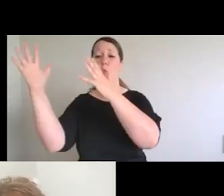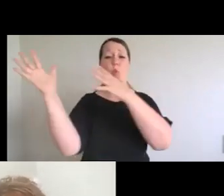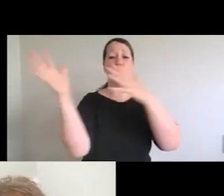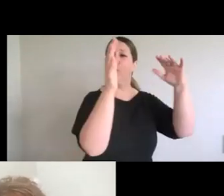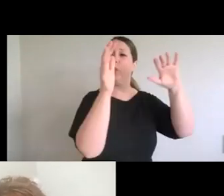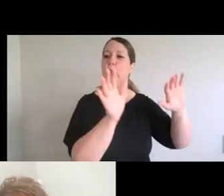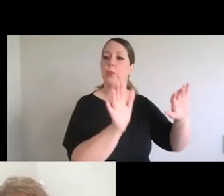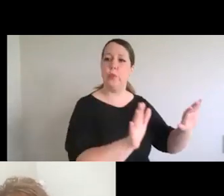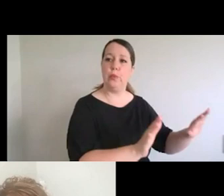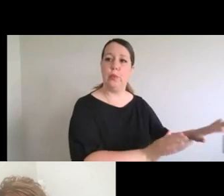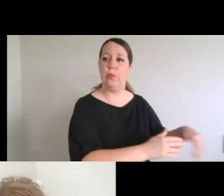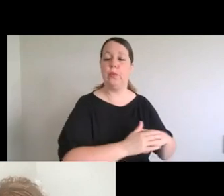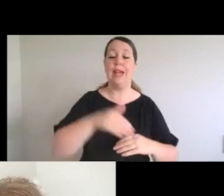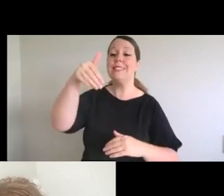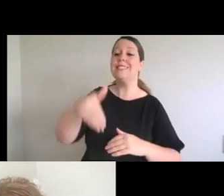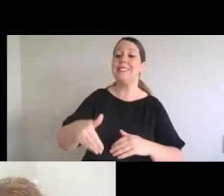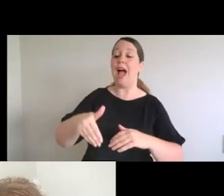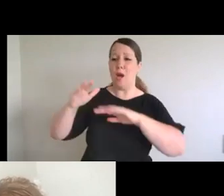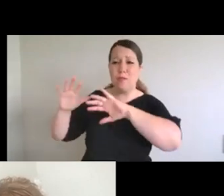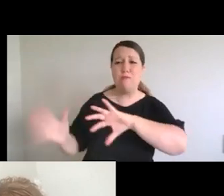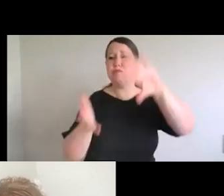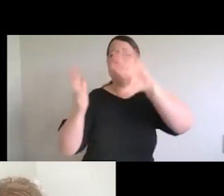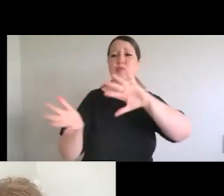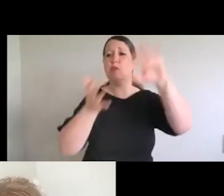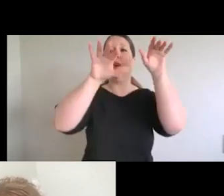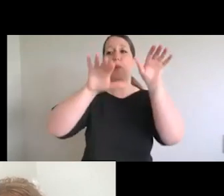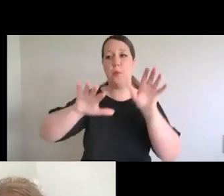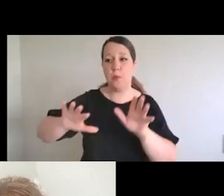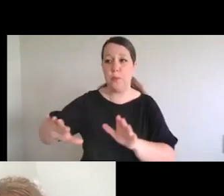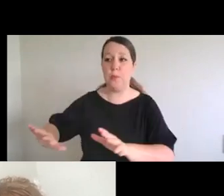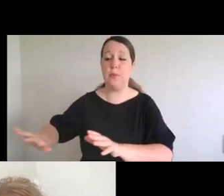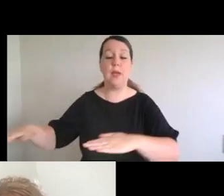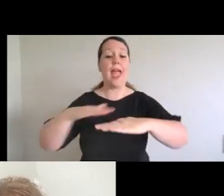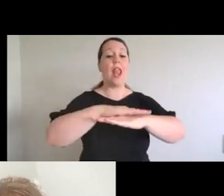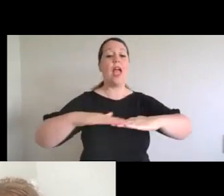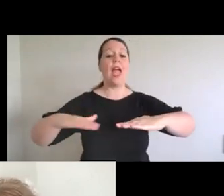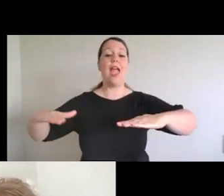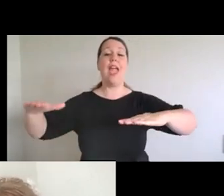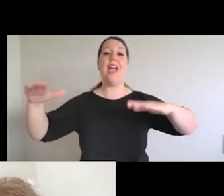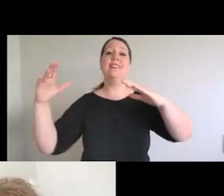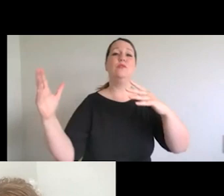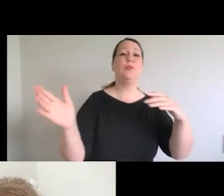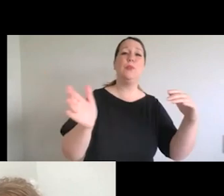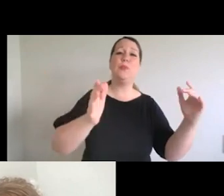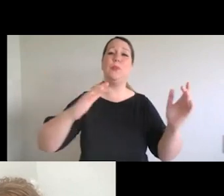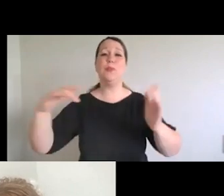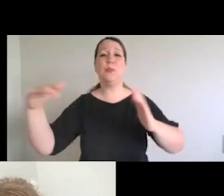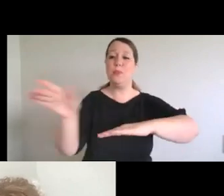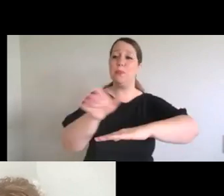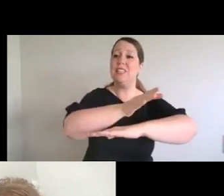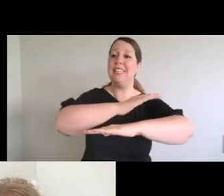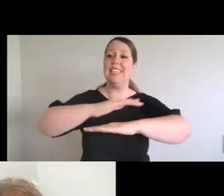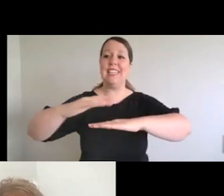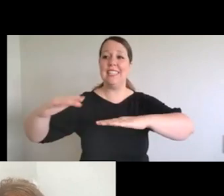mā taratara ki tai. E hi ake ana te ātākura, hei tio, he huka,